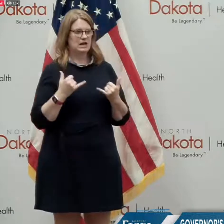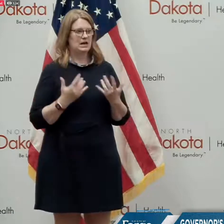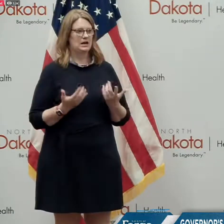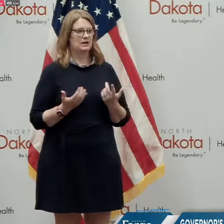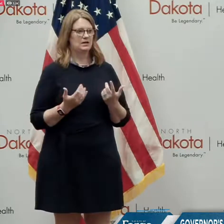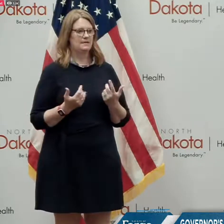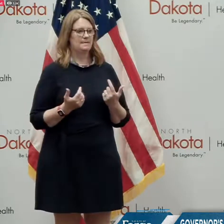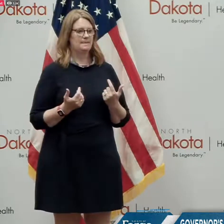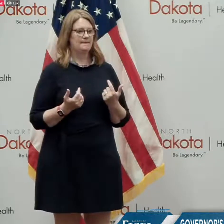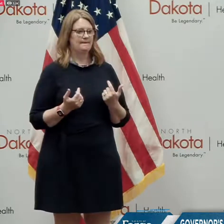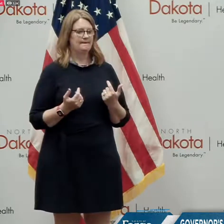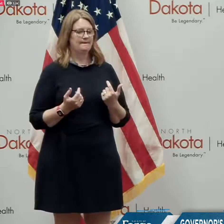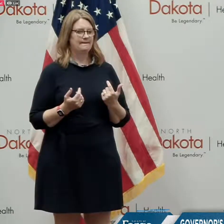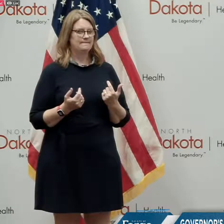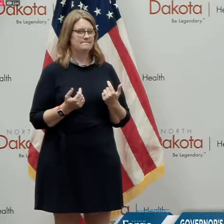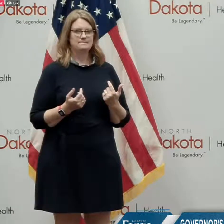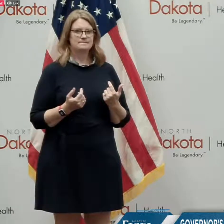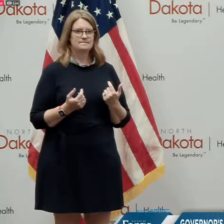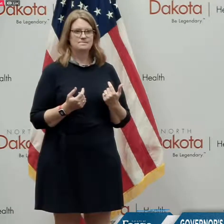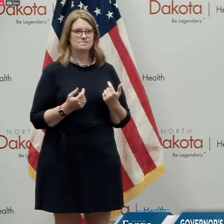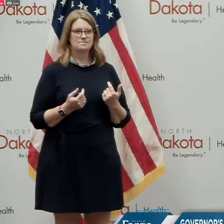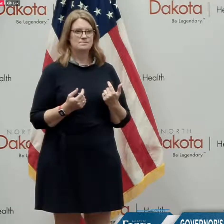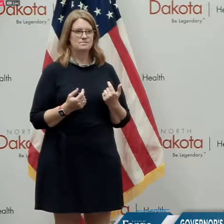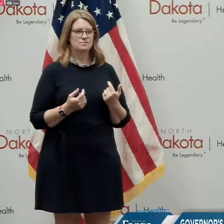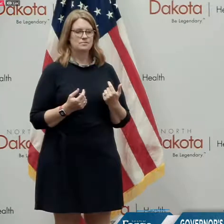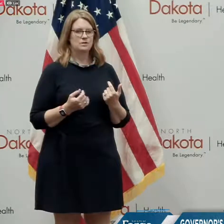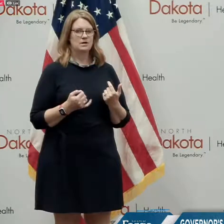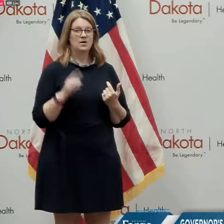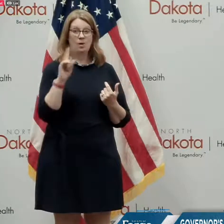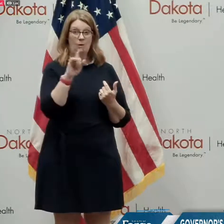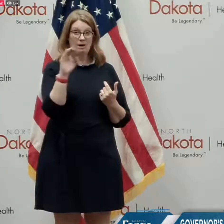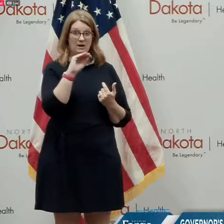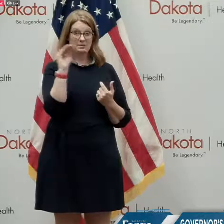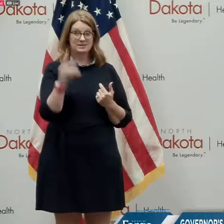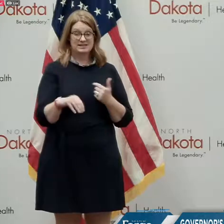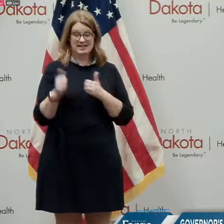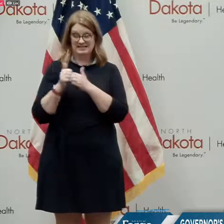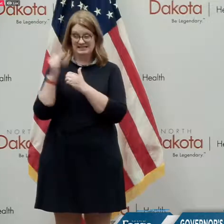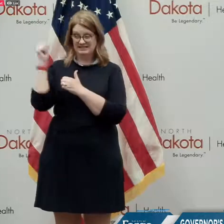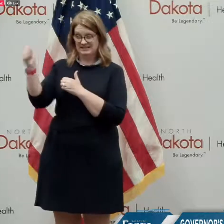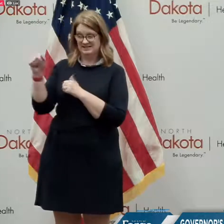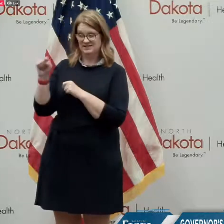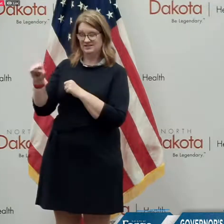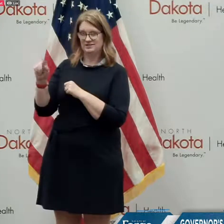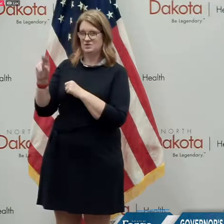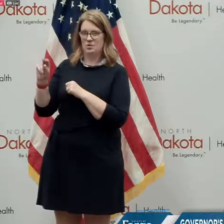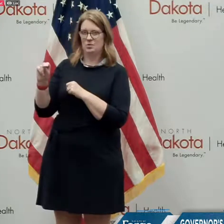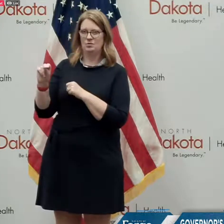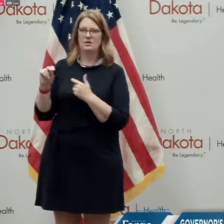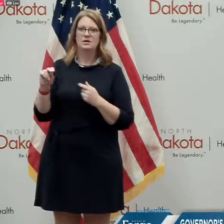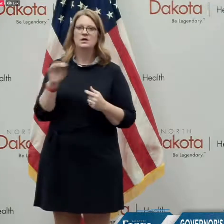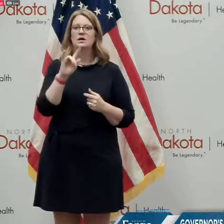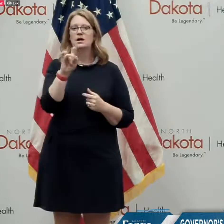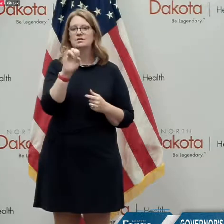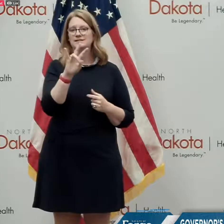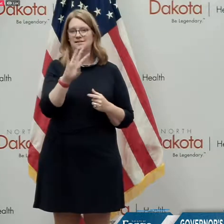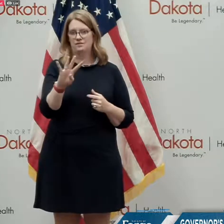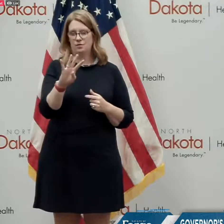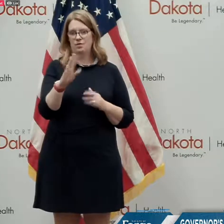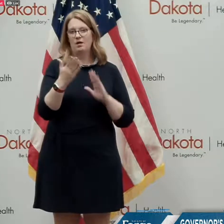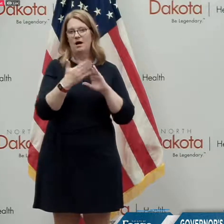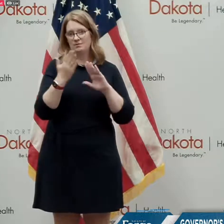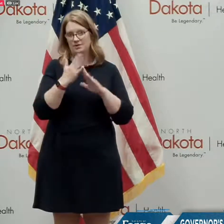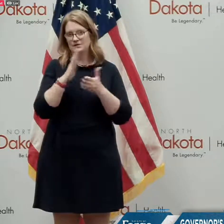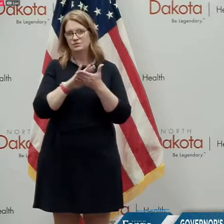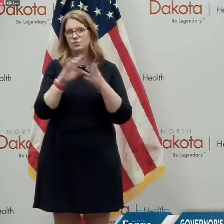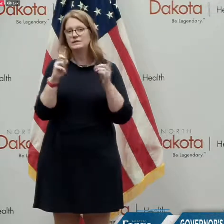I don't know of any school district that is going 100% distance. So all of our school districts, we have 174 operating school districts